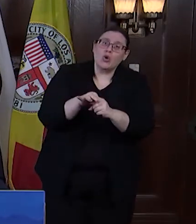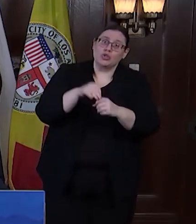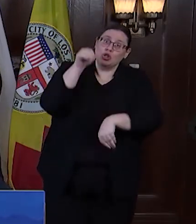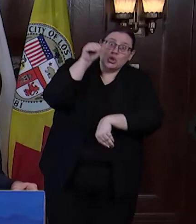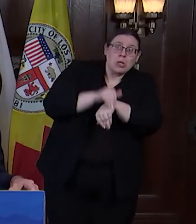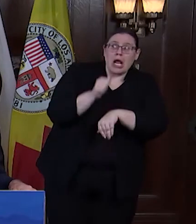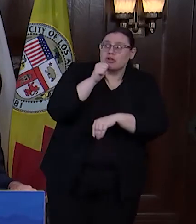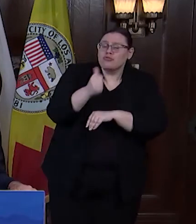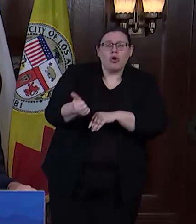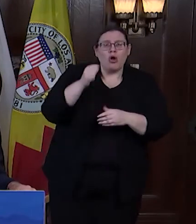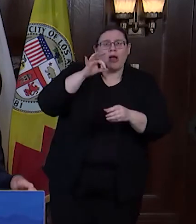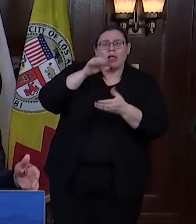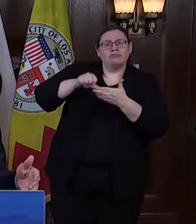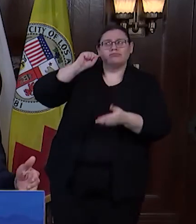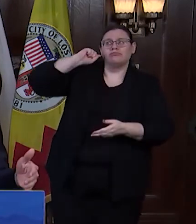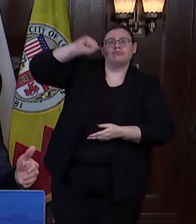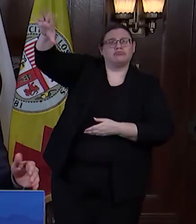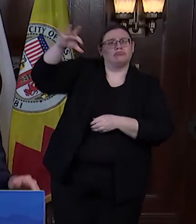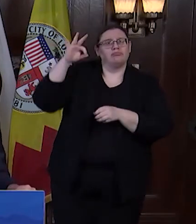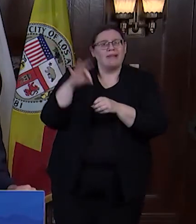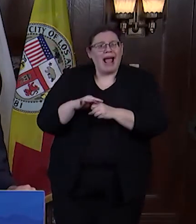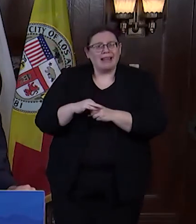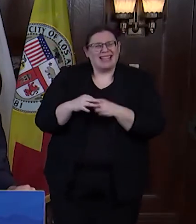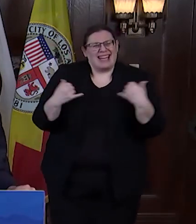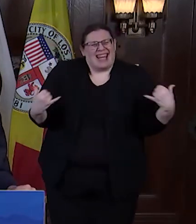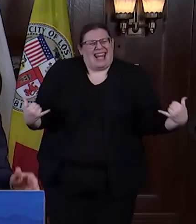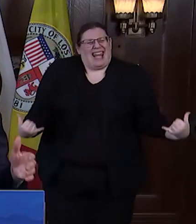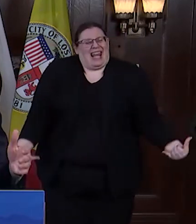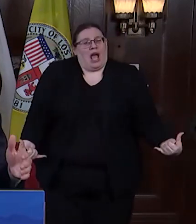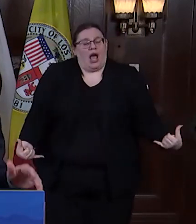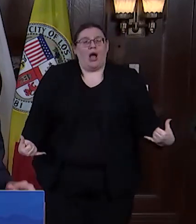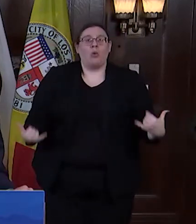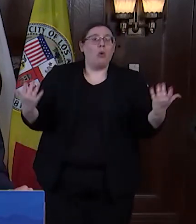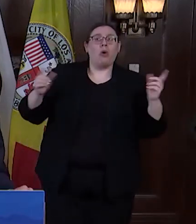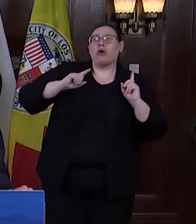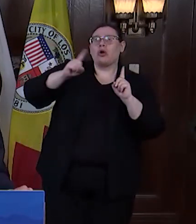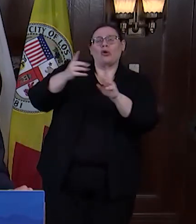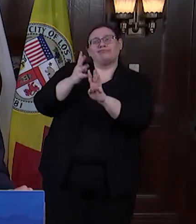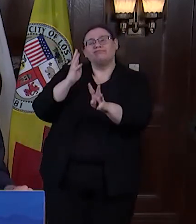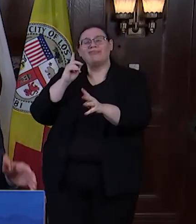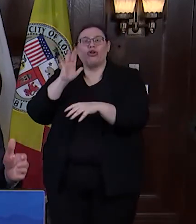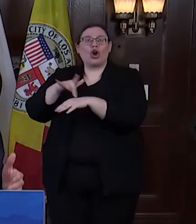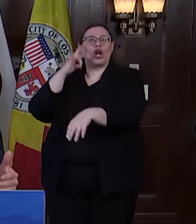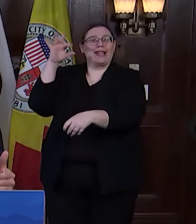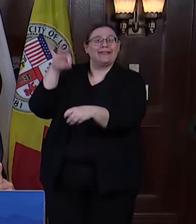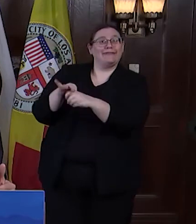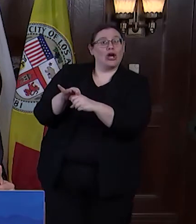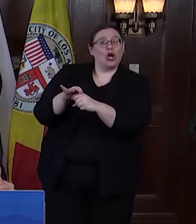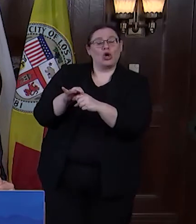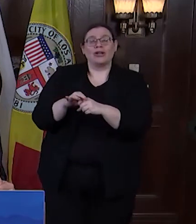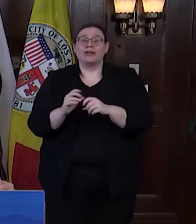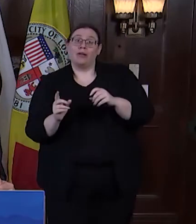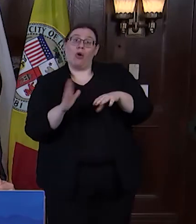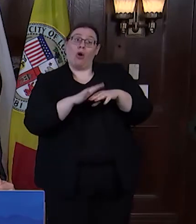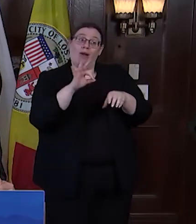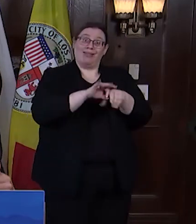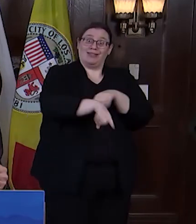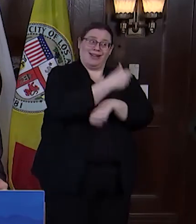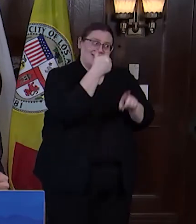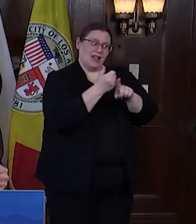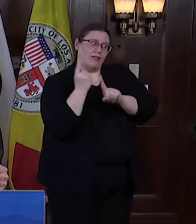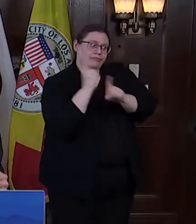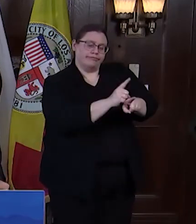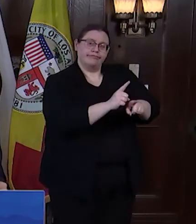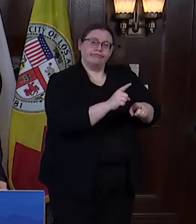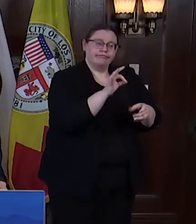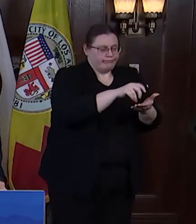tonight or tomorrow. Put it in the mail right now, or go to an early voting center, or show up on election day. Make sure